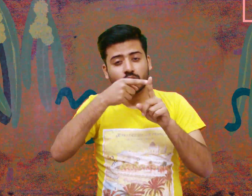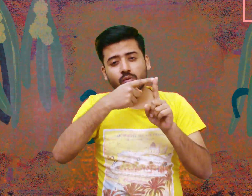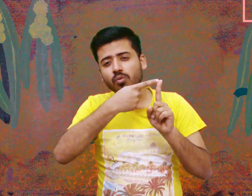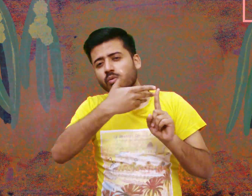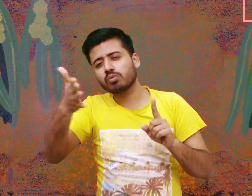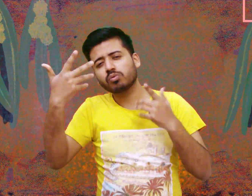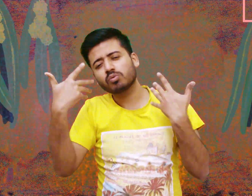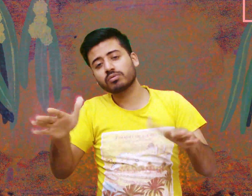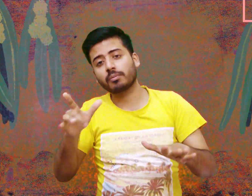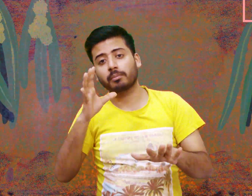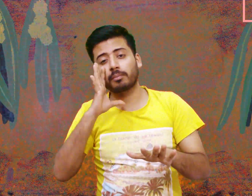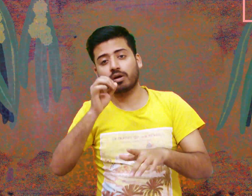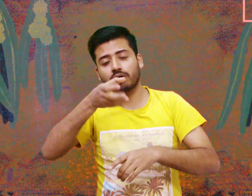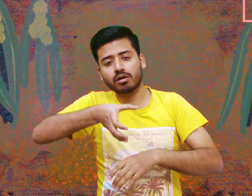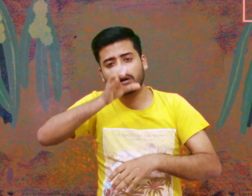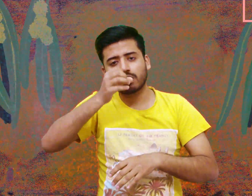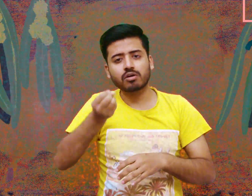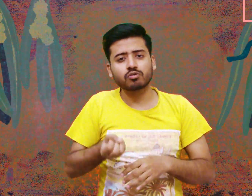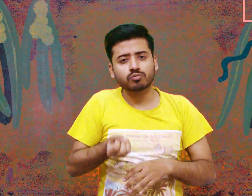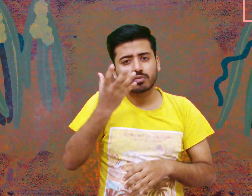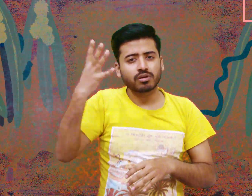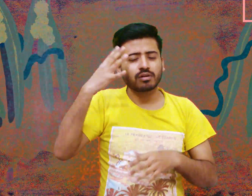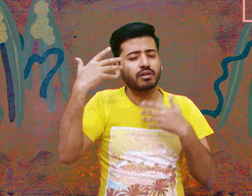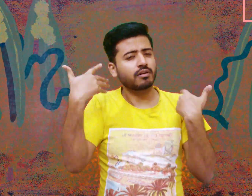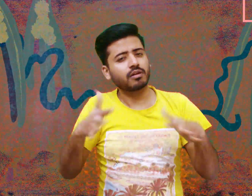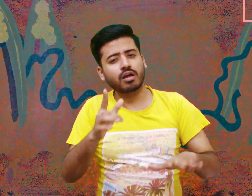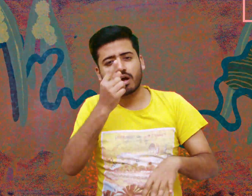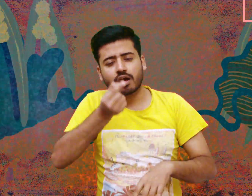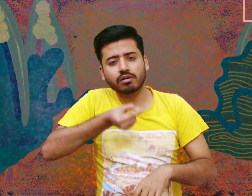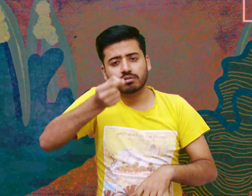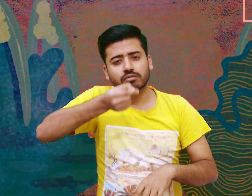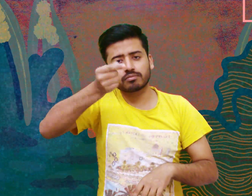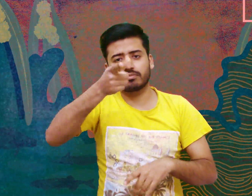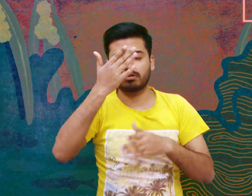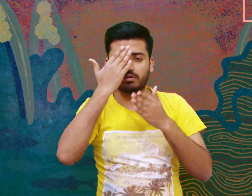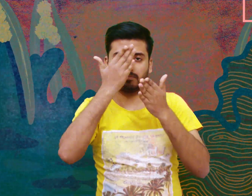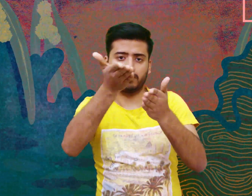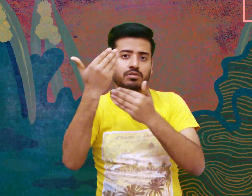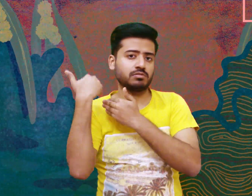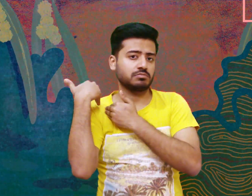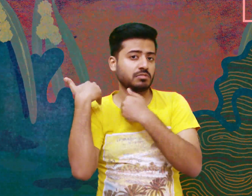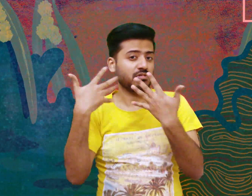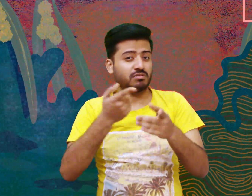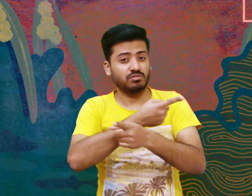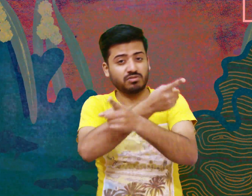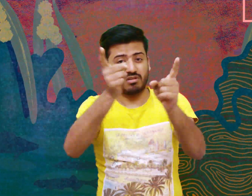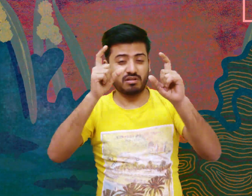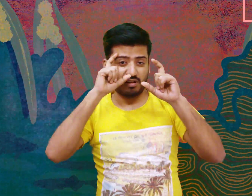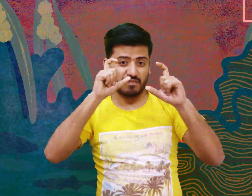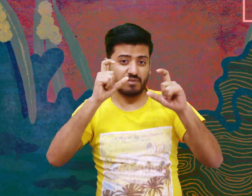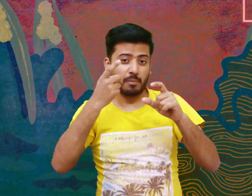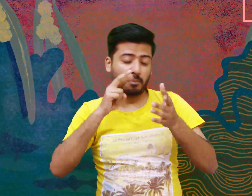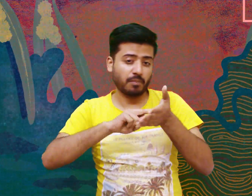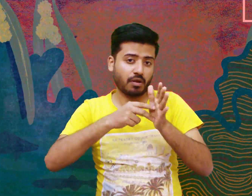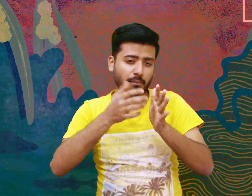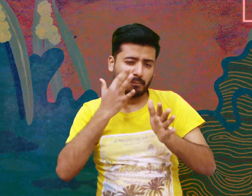day long, relishing their juicy sweetness, but soon noticed her teeth starting to take on a subtle orange tint. Lily